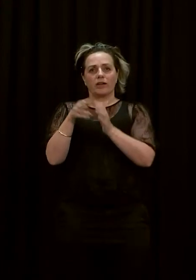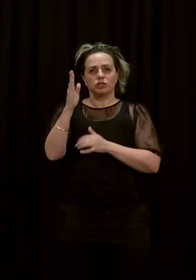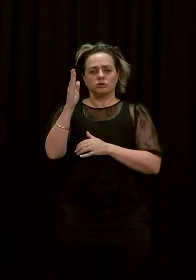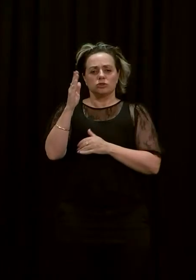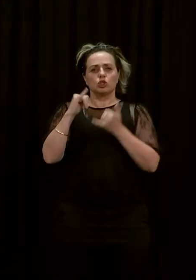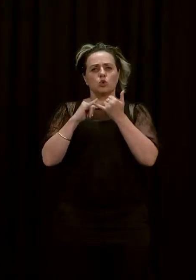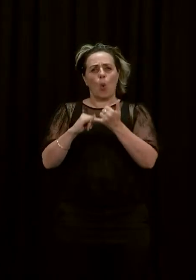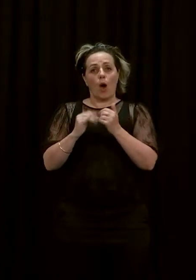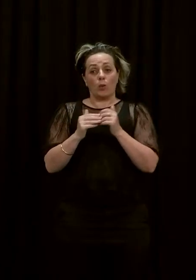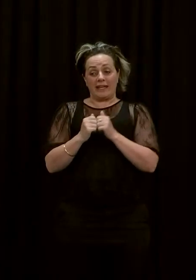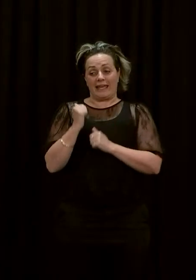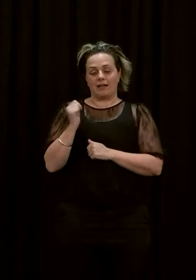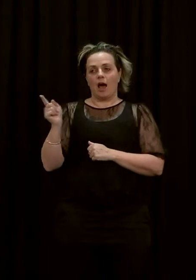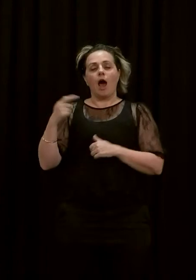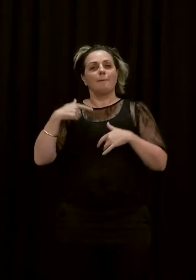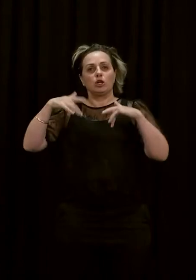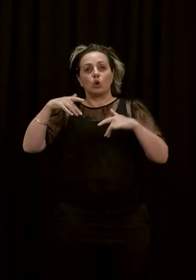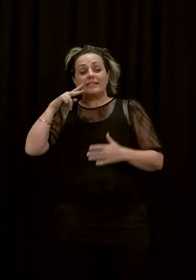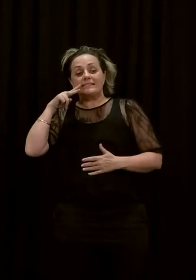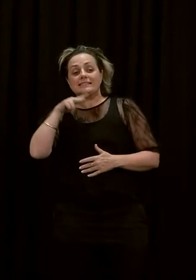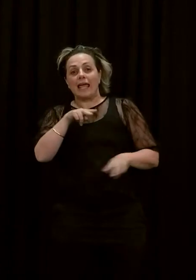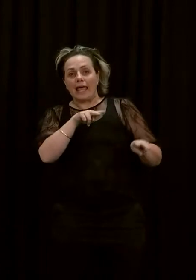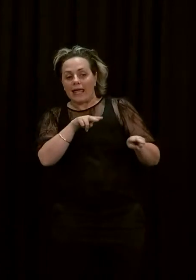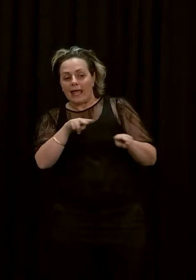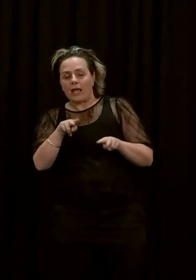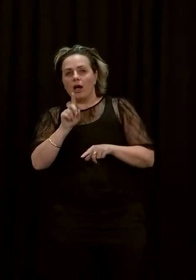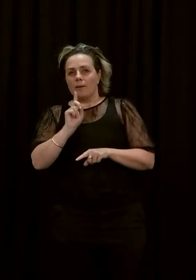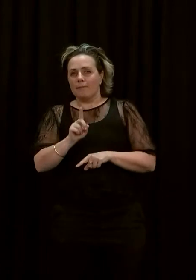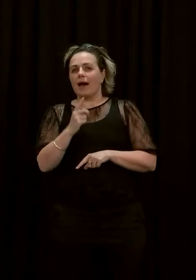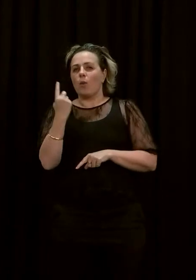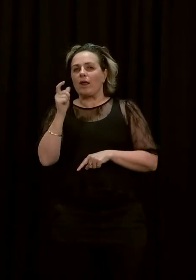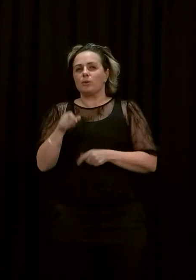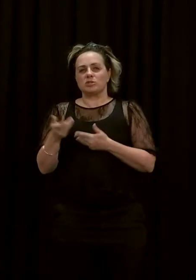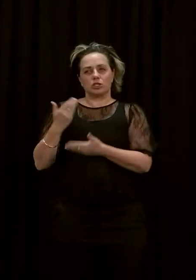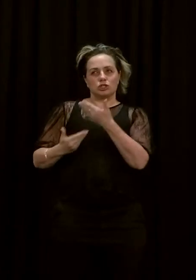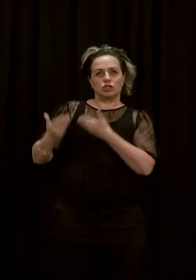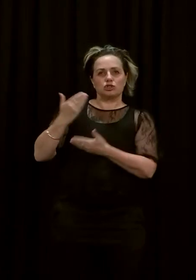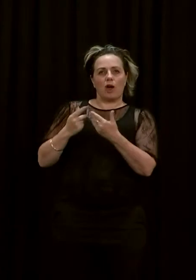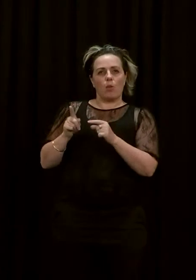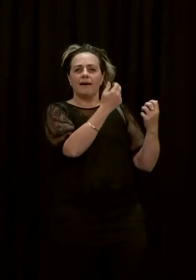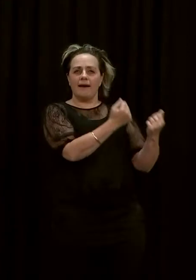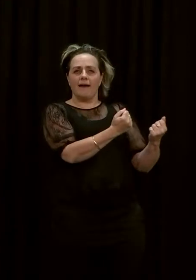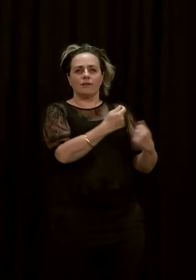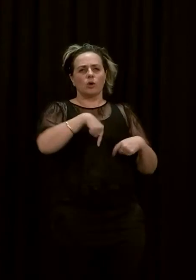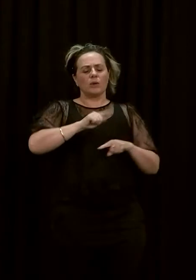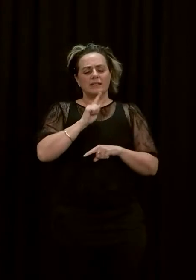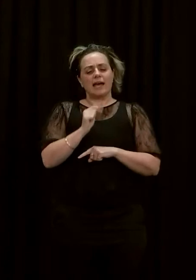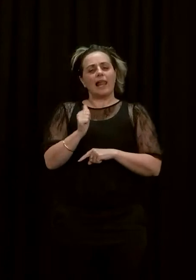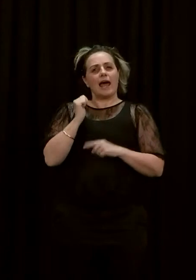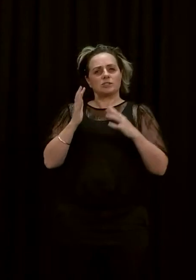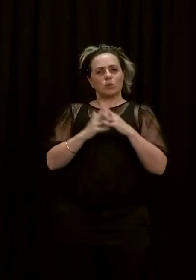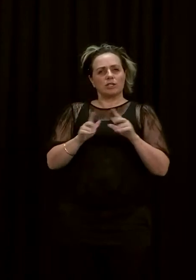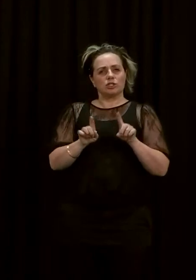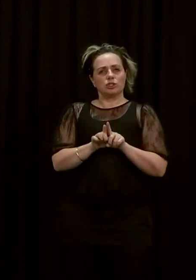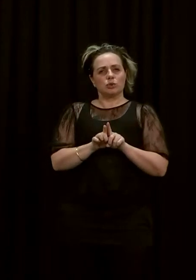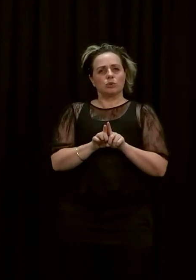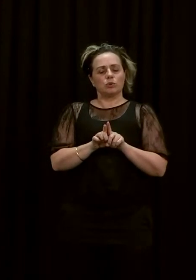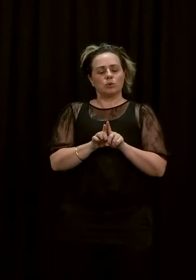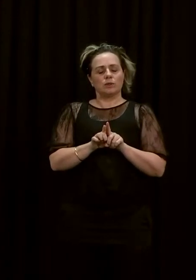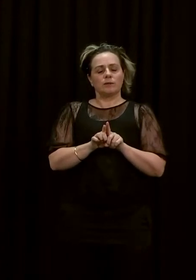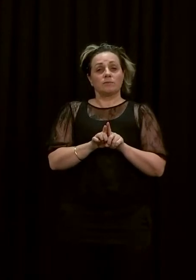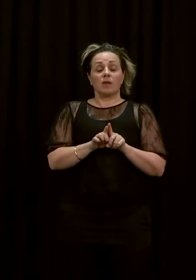I have not seen the footage. I have had it described to me. The description was enough. Last week, looking